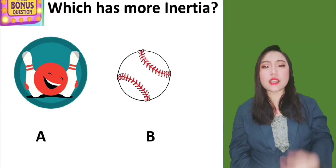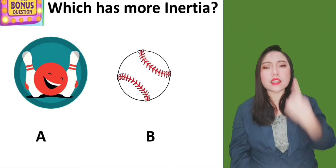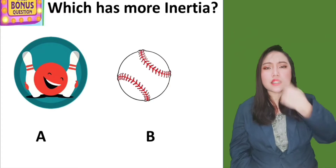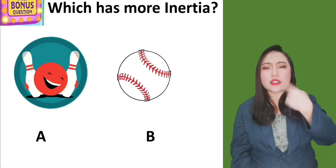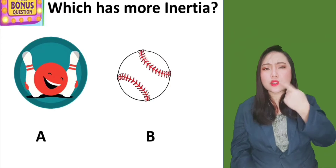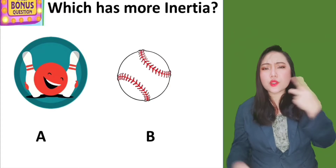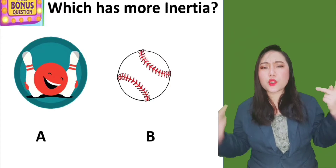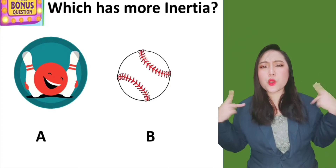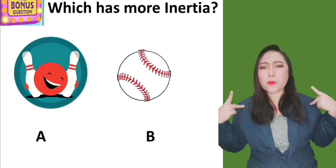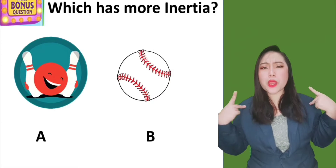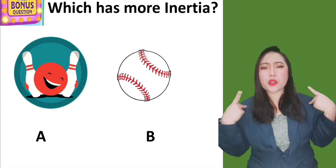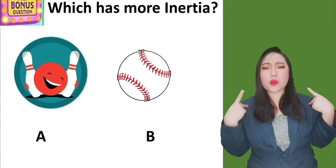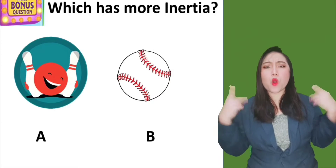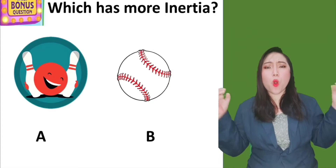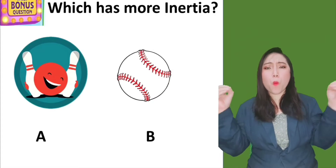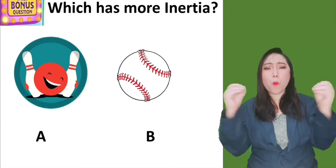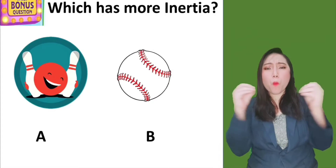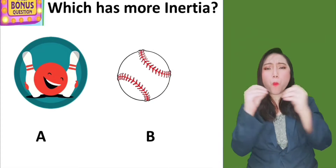Question.